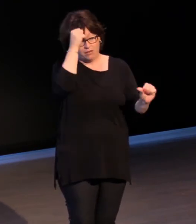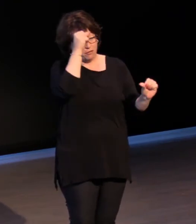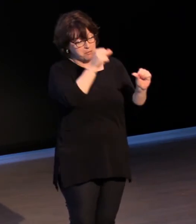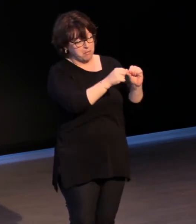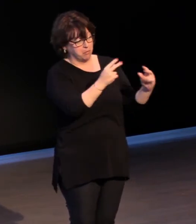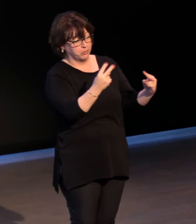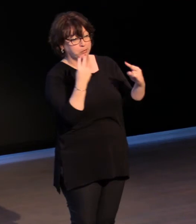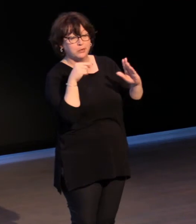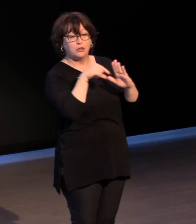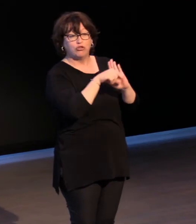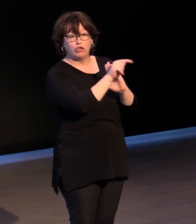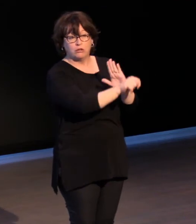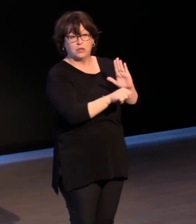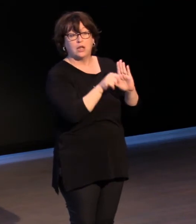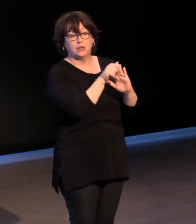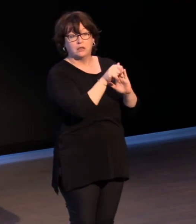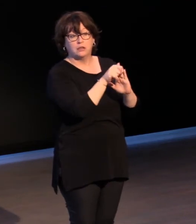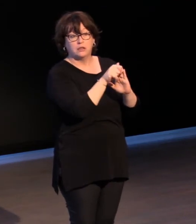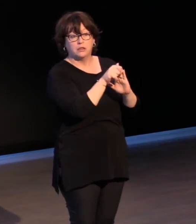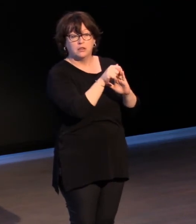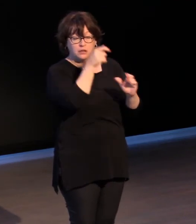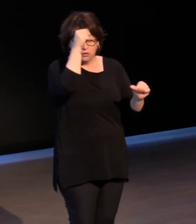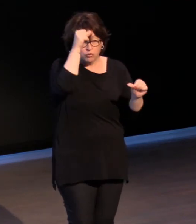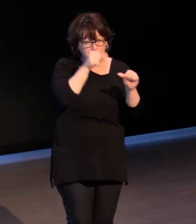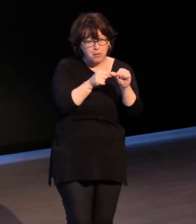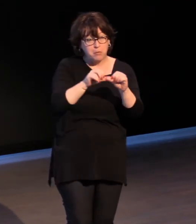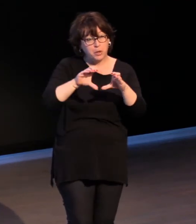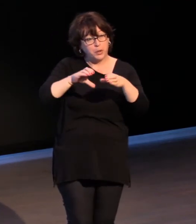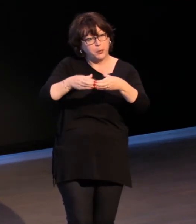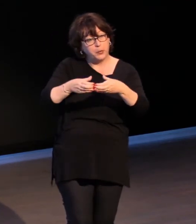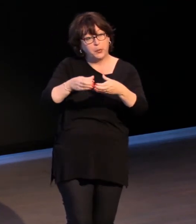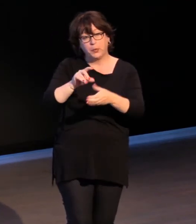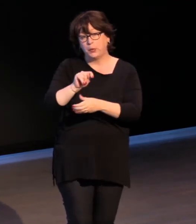genocide perpetrated against the Tutsi.